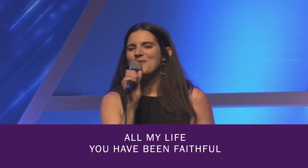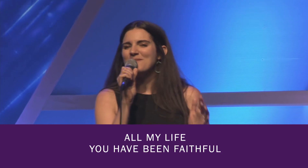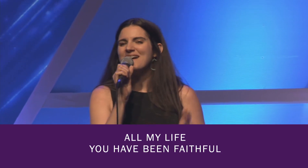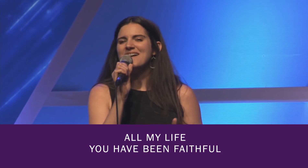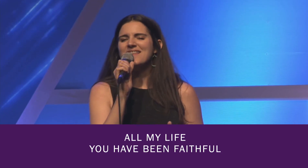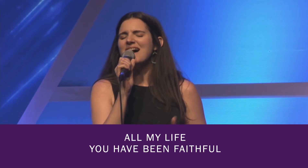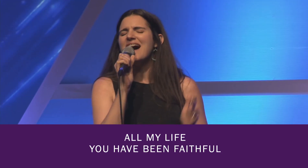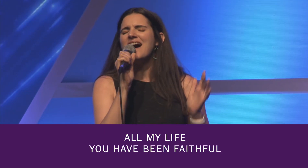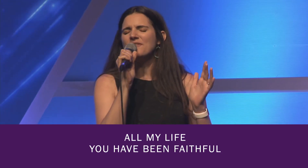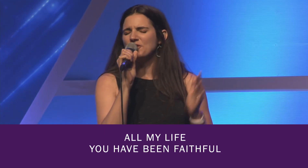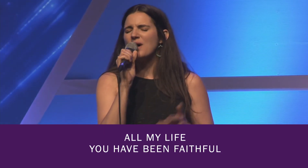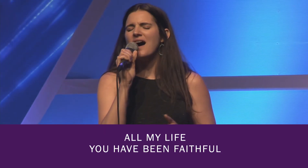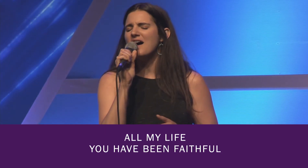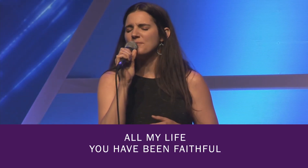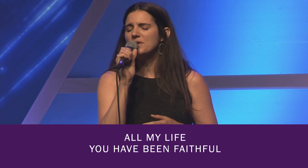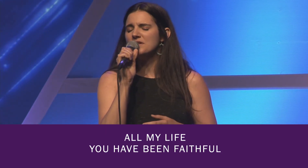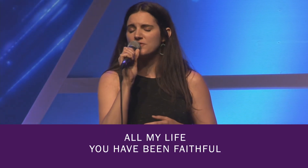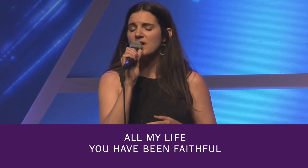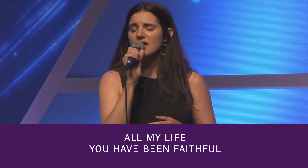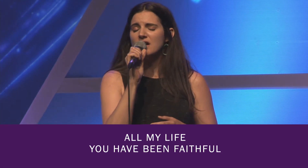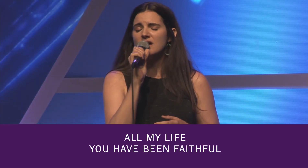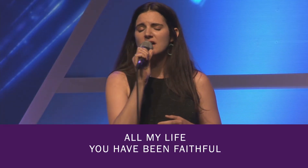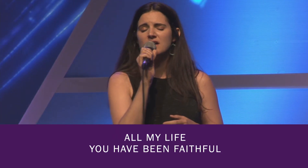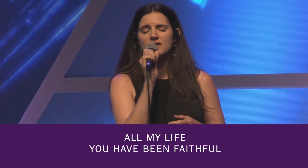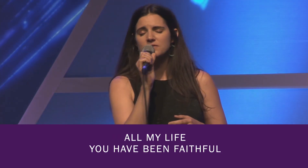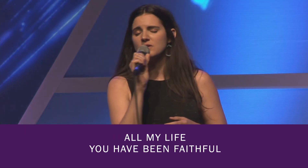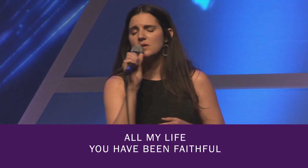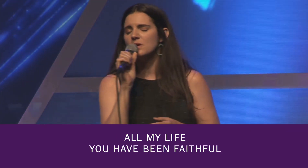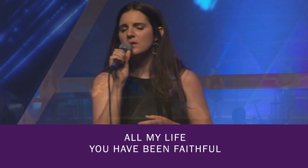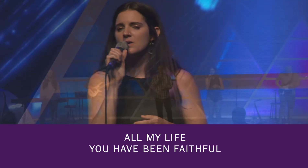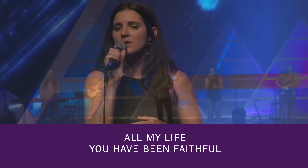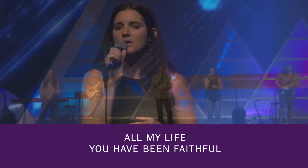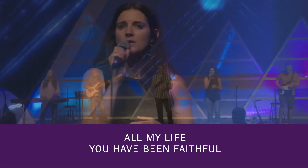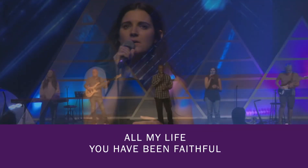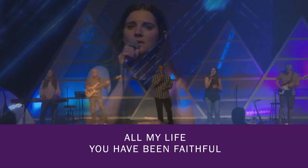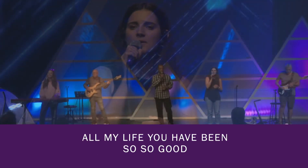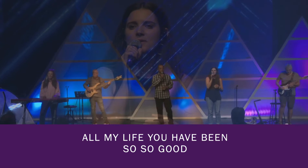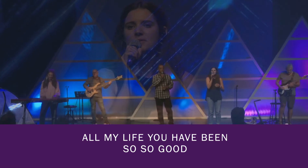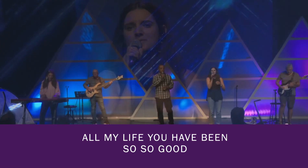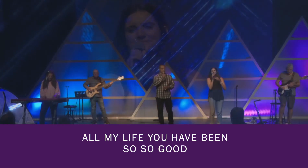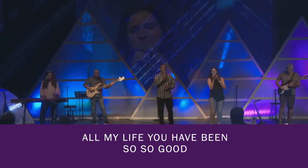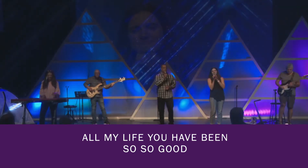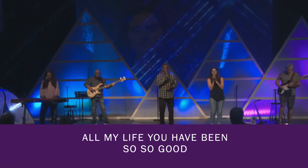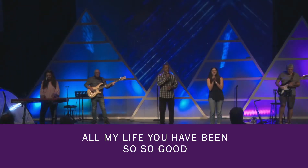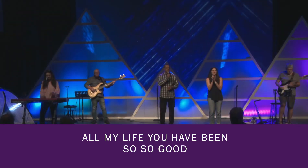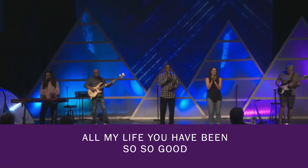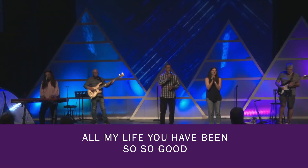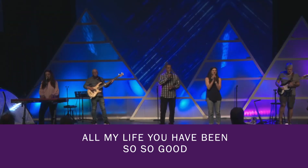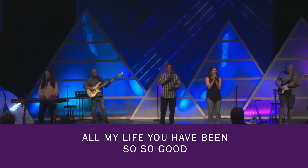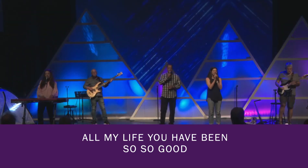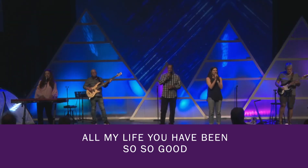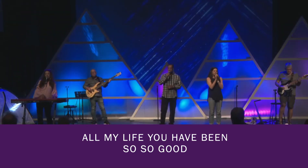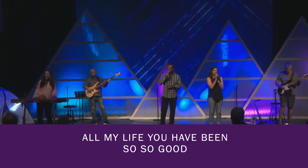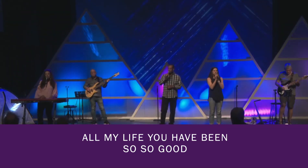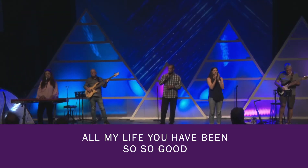All my life you have been faithful.